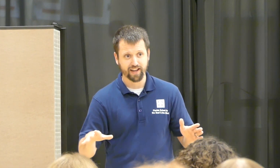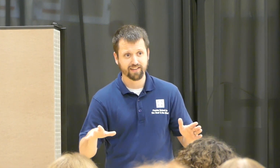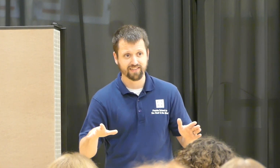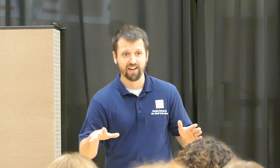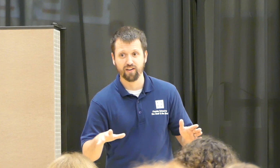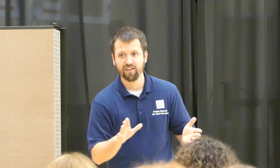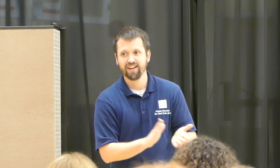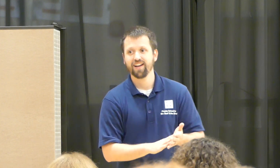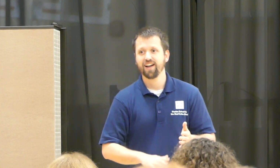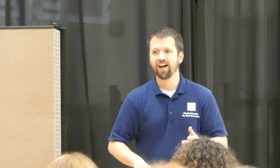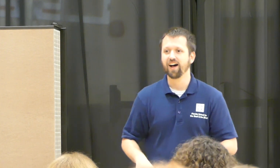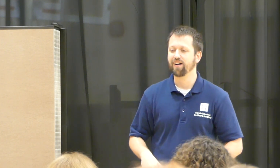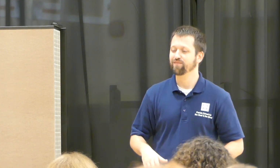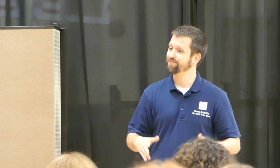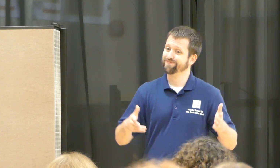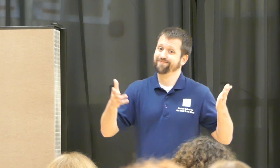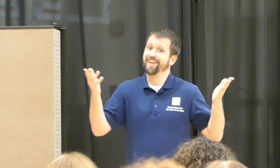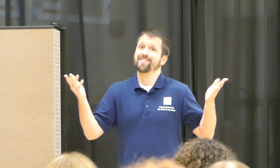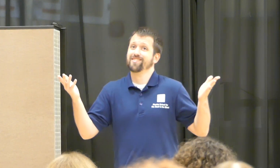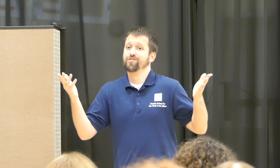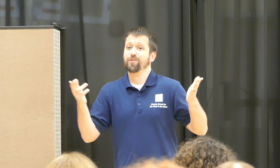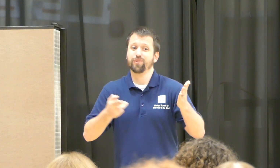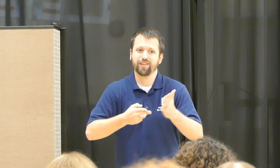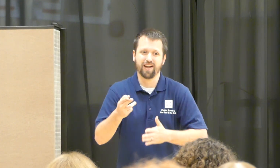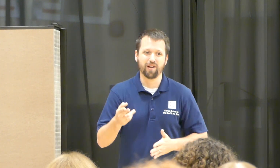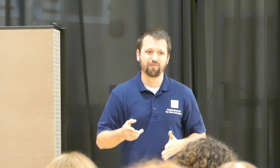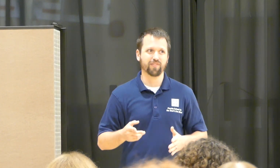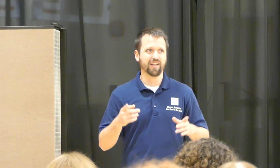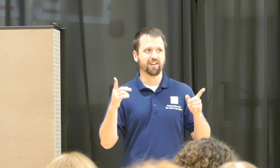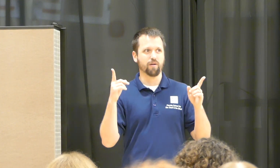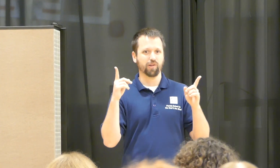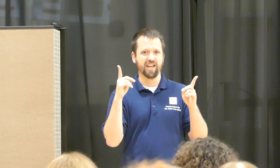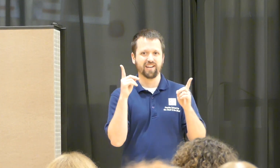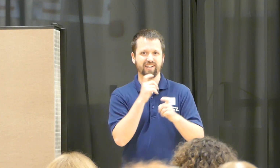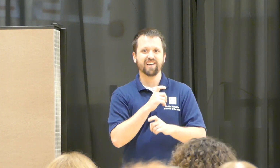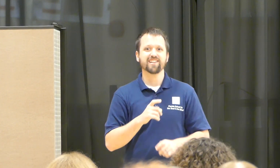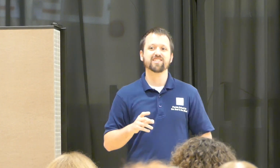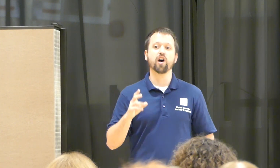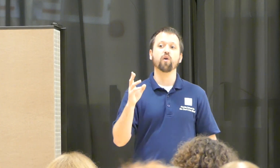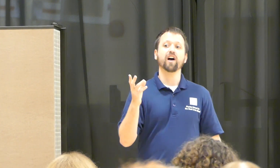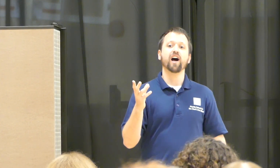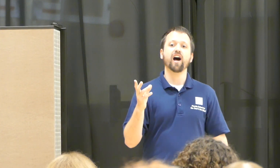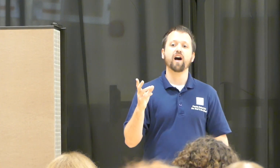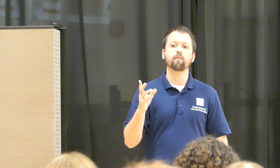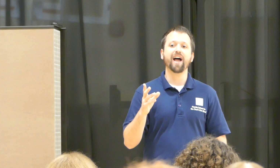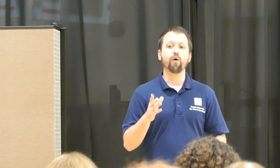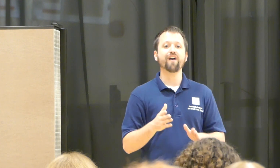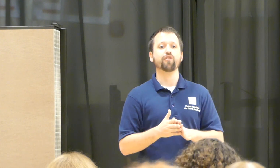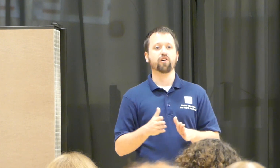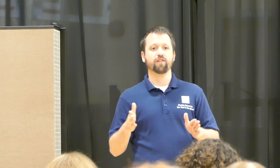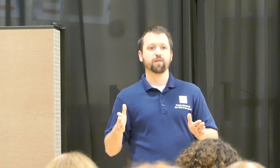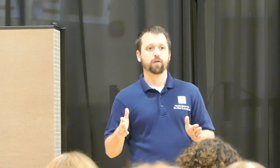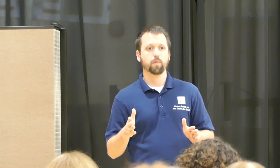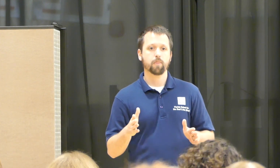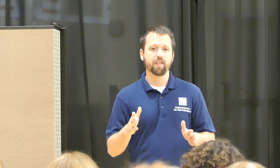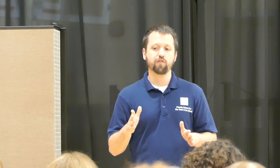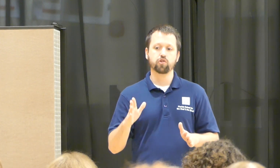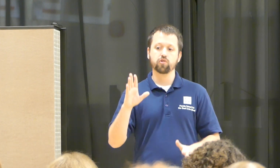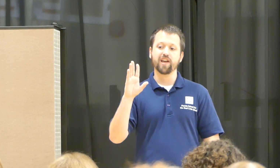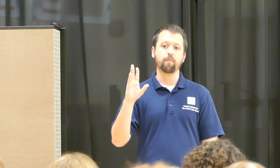So, that's the truth. We get complicated. So, however, if you do happen